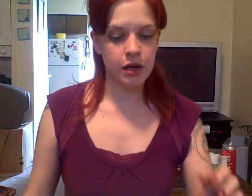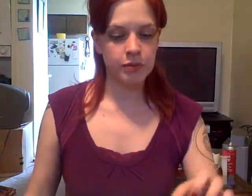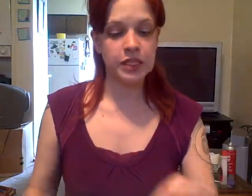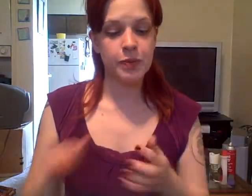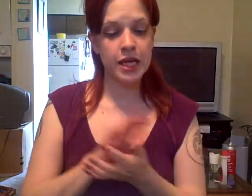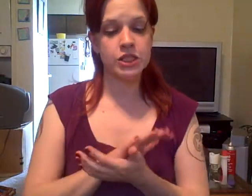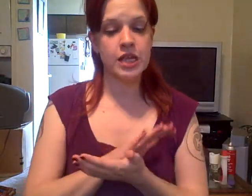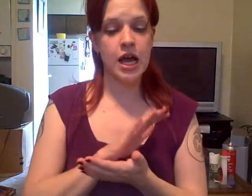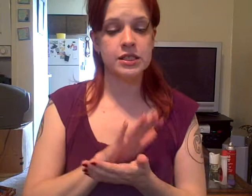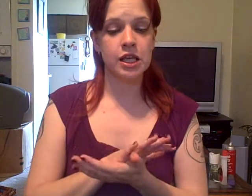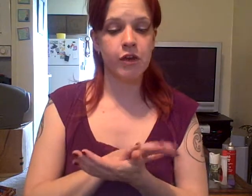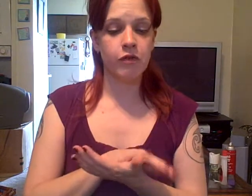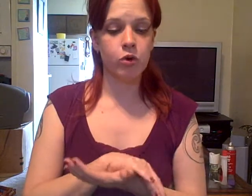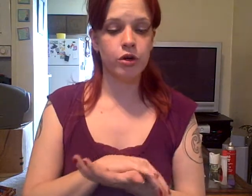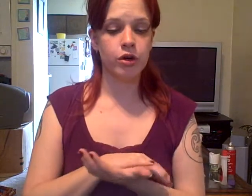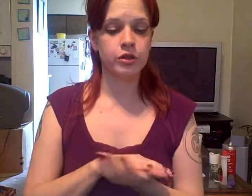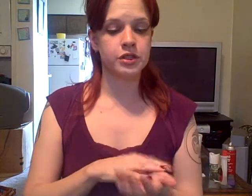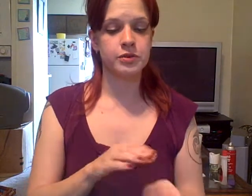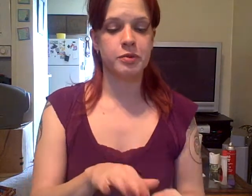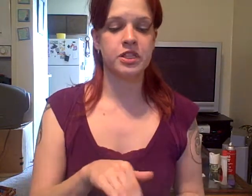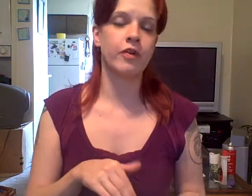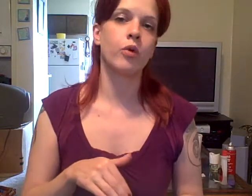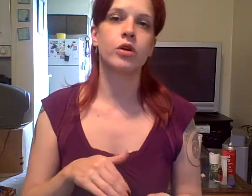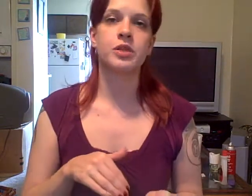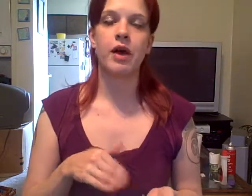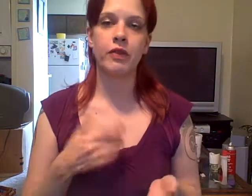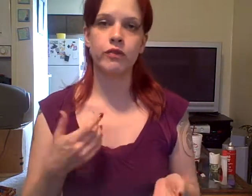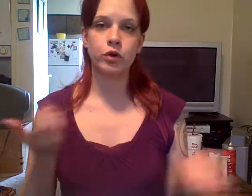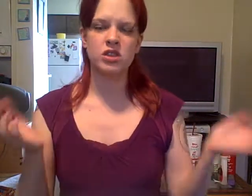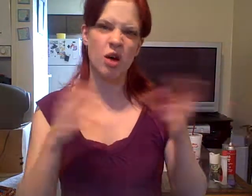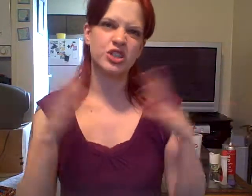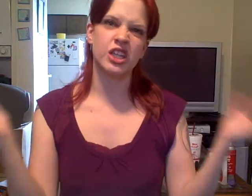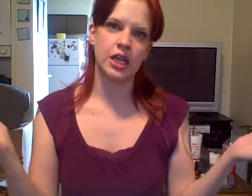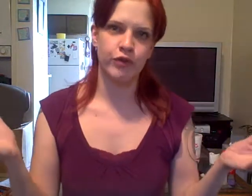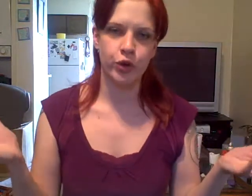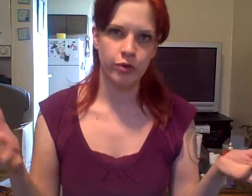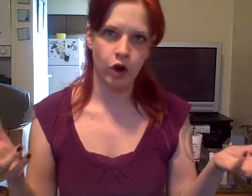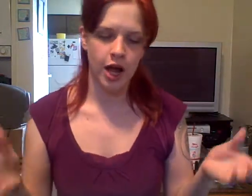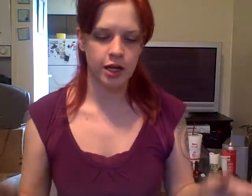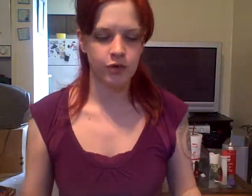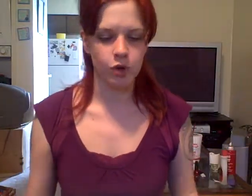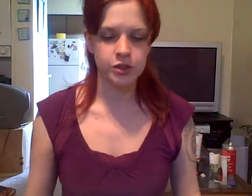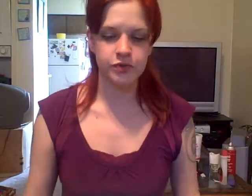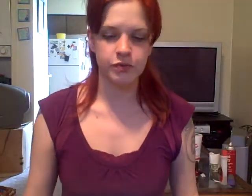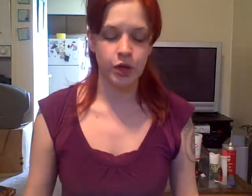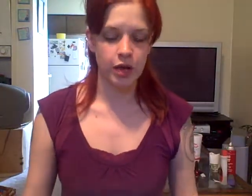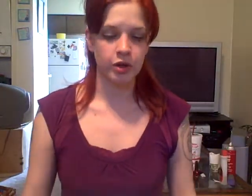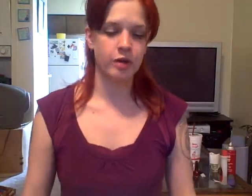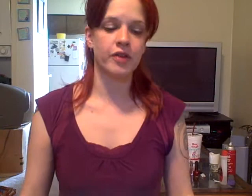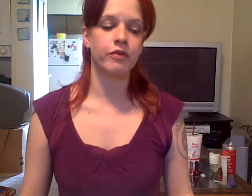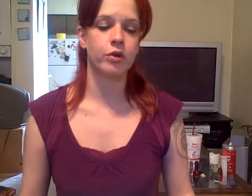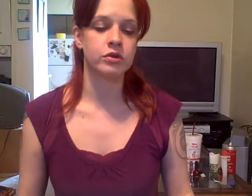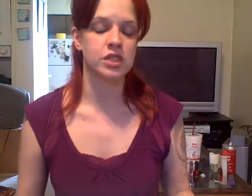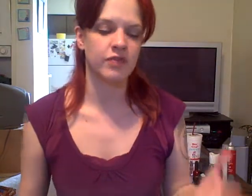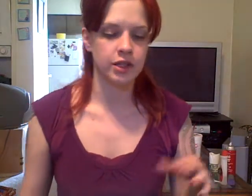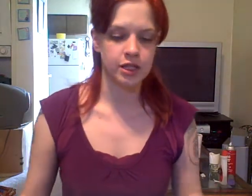this page is asking for some specific words about the food, so I'm just going to give you a variety of words, vocabulary about the food and stuff that they serve